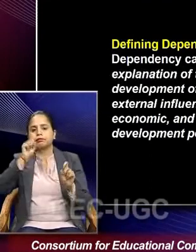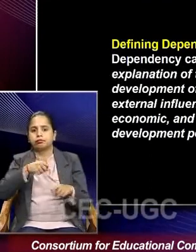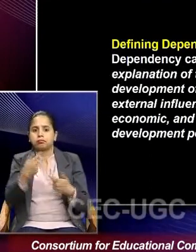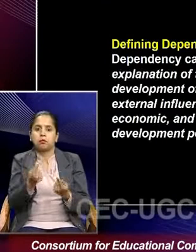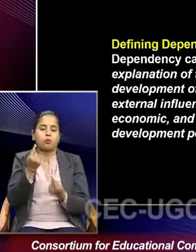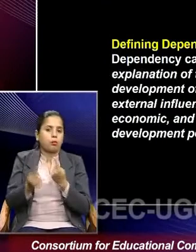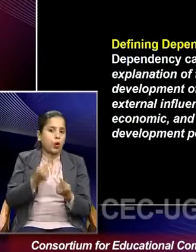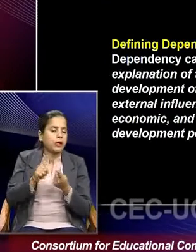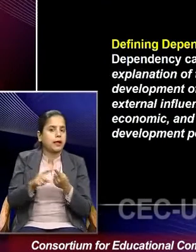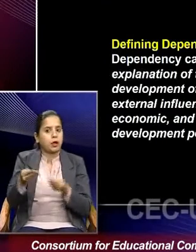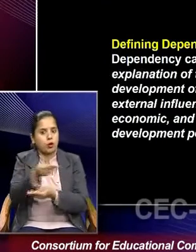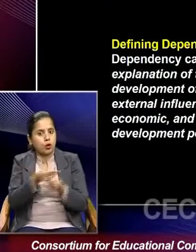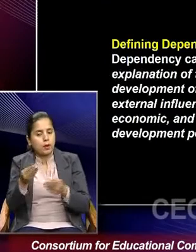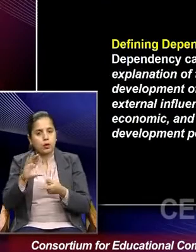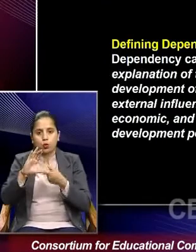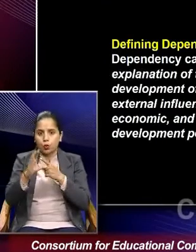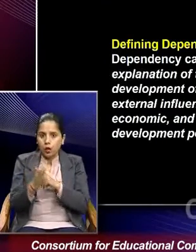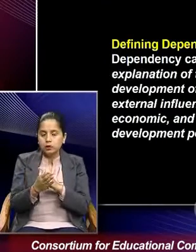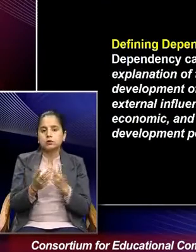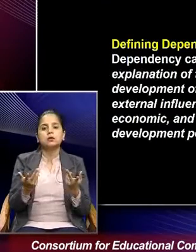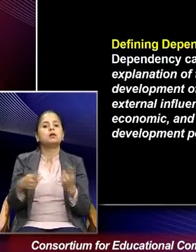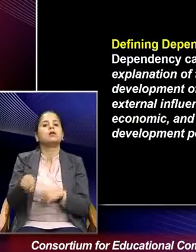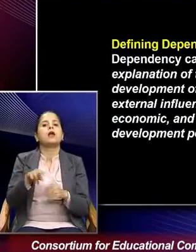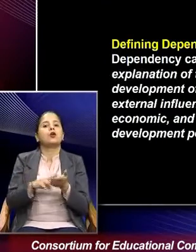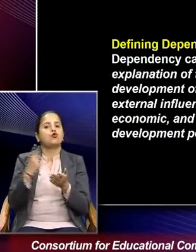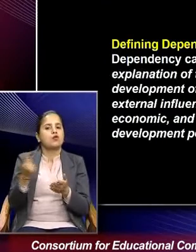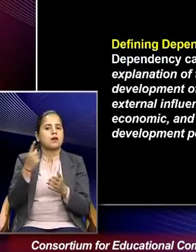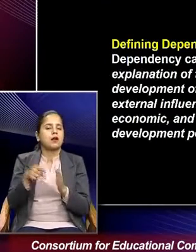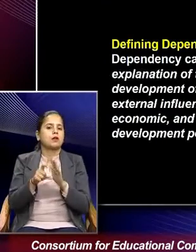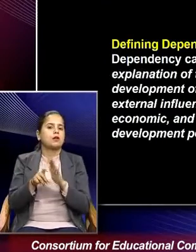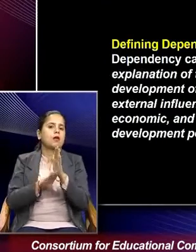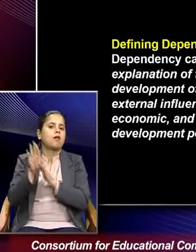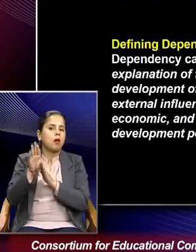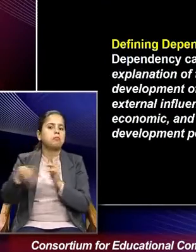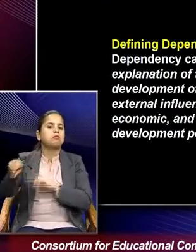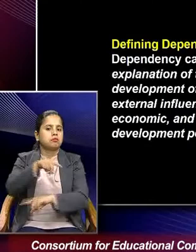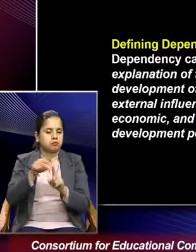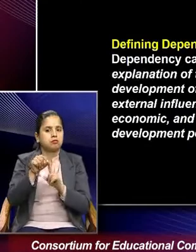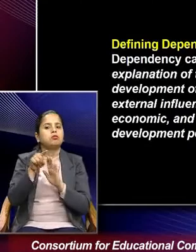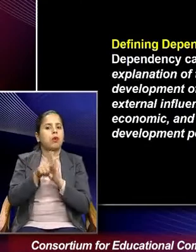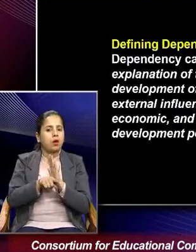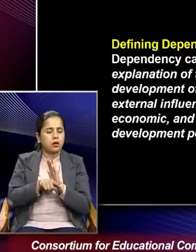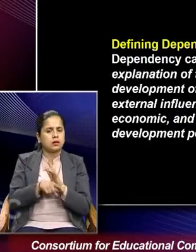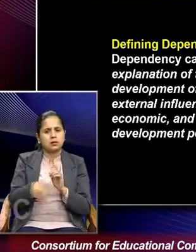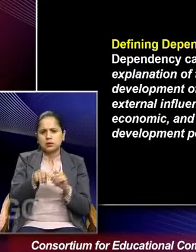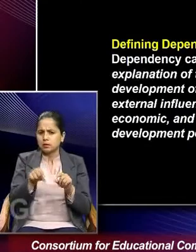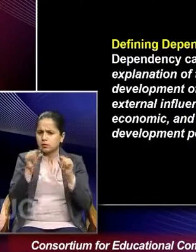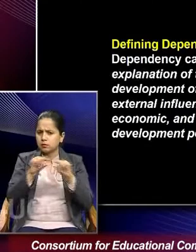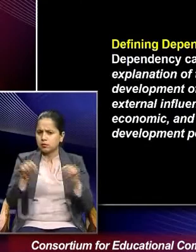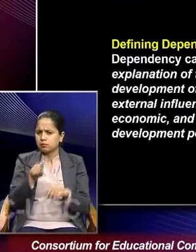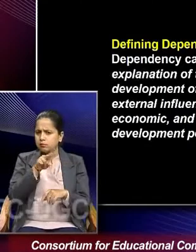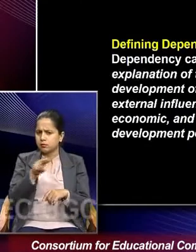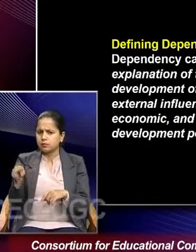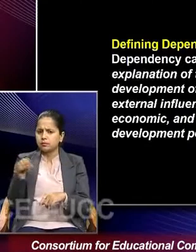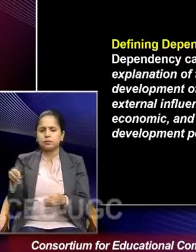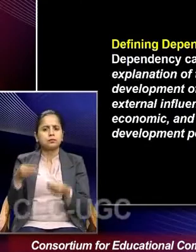political, economic, cultural, on national development policy. This definition of dependency is